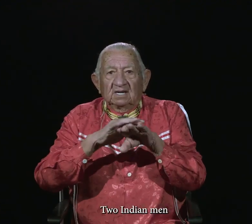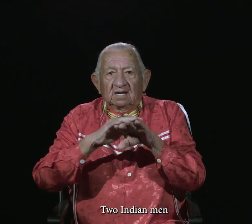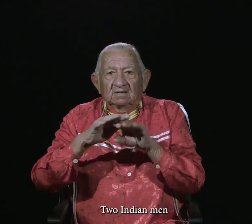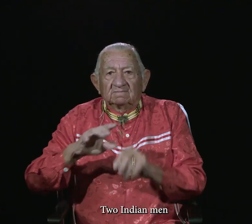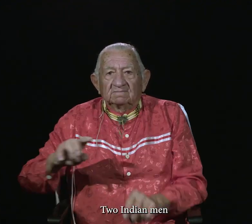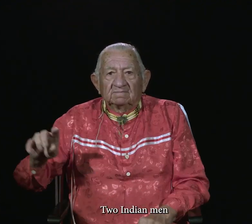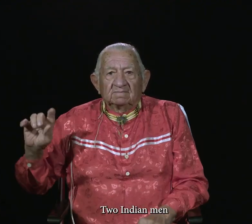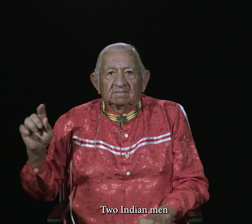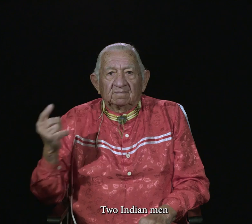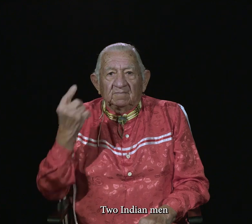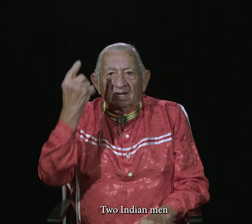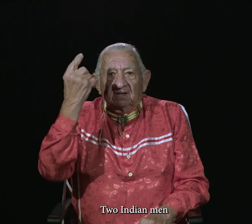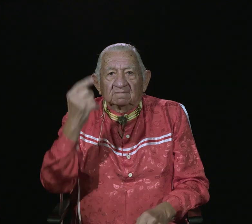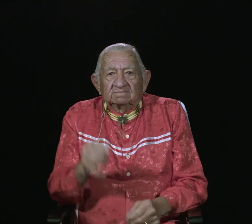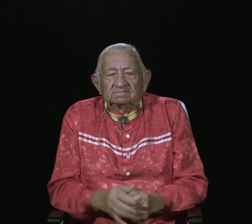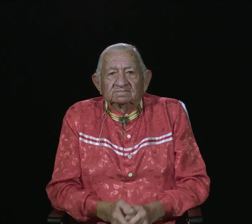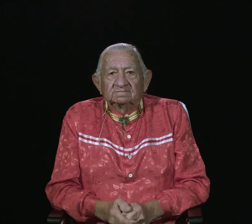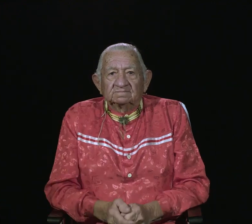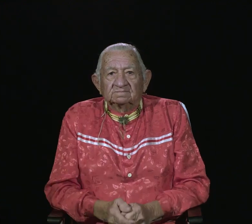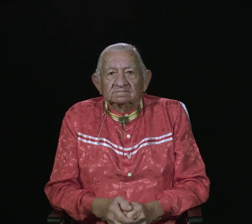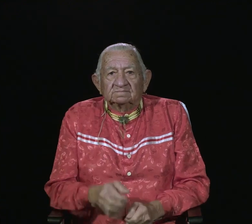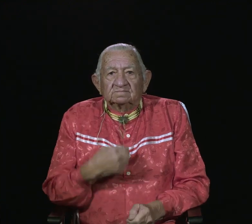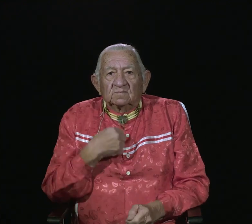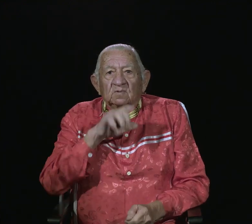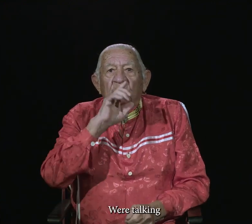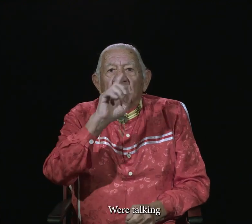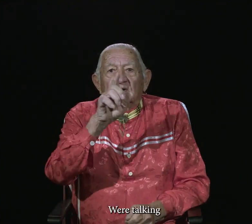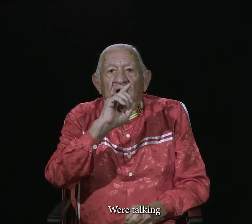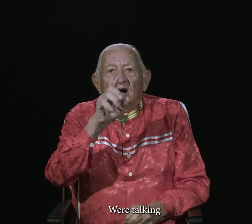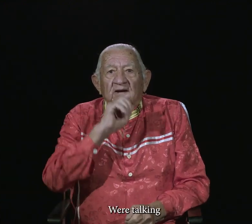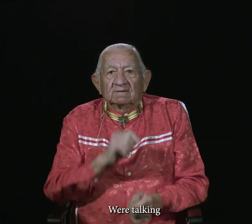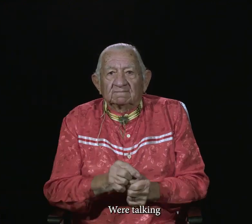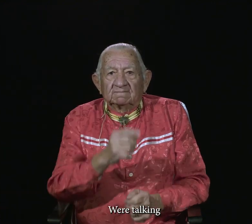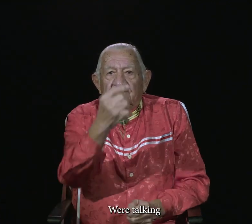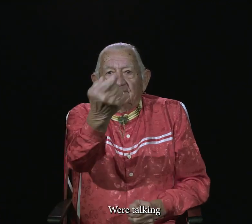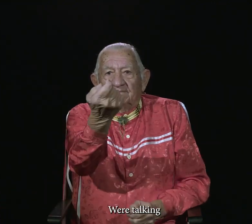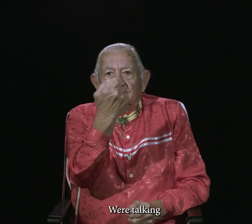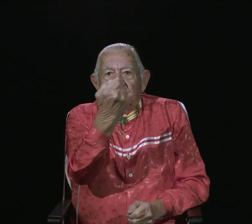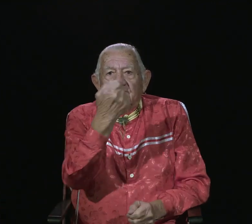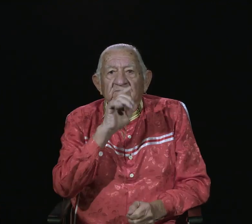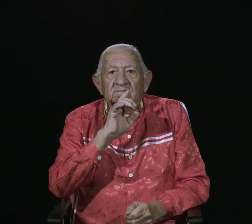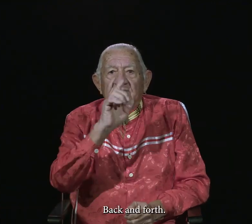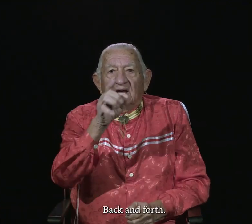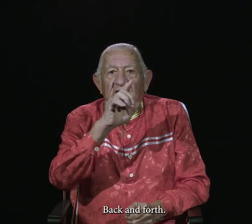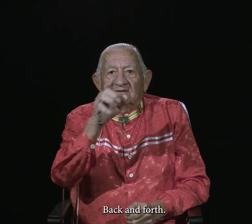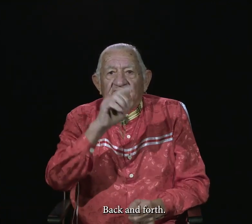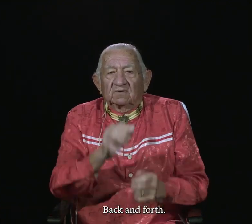Indian men were talking back and